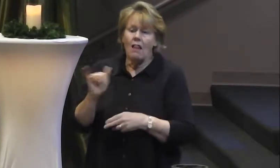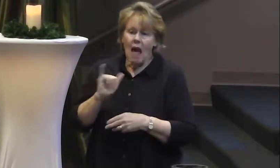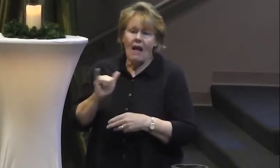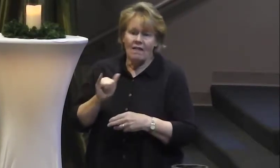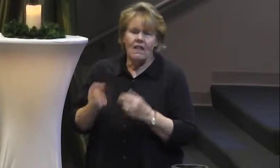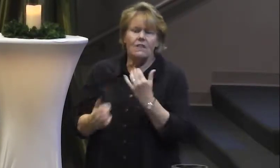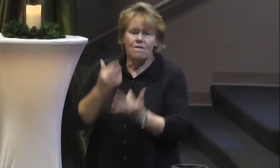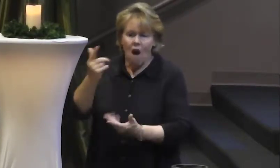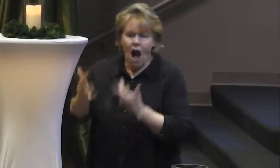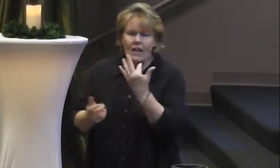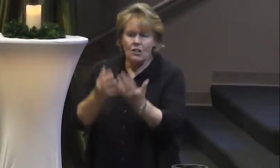on.